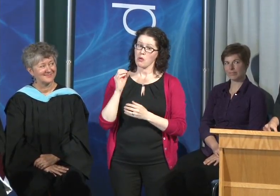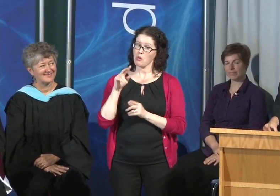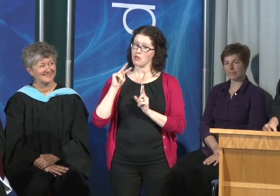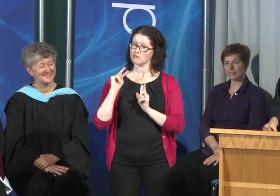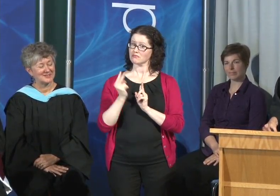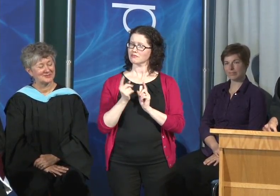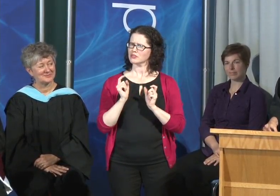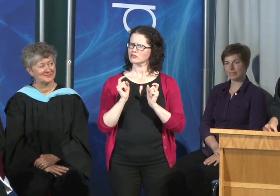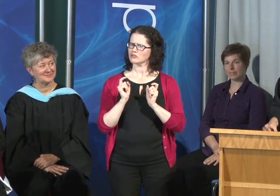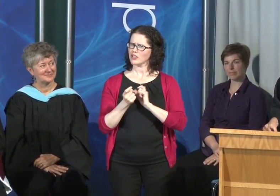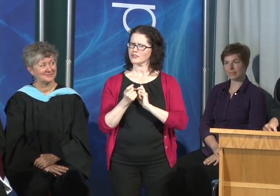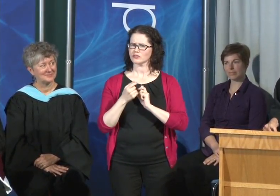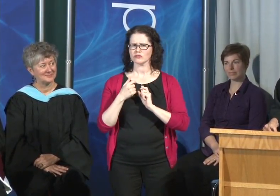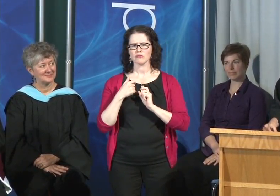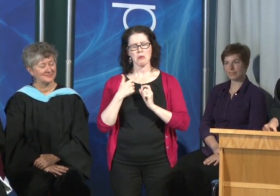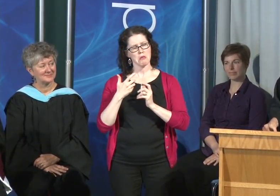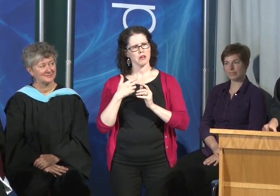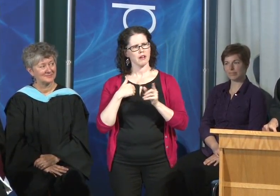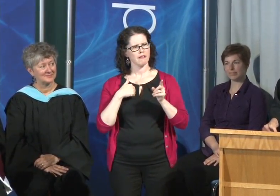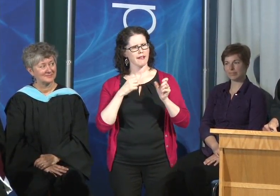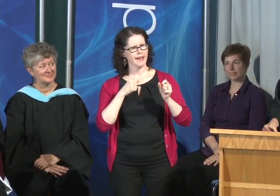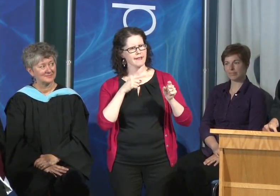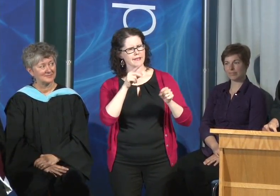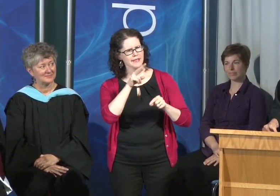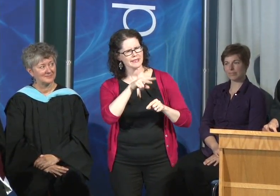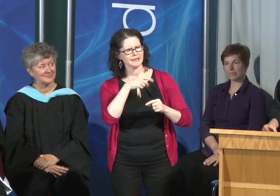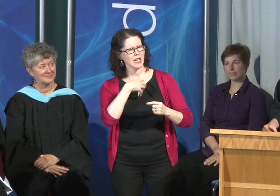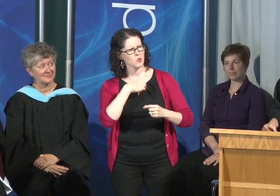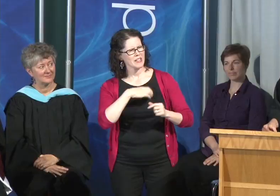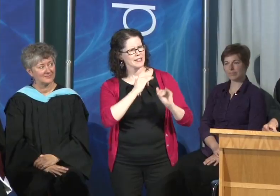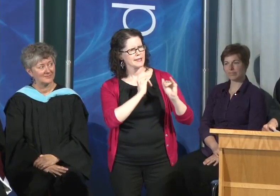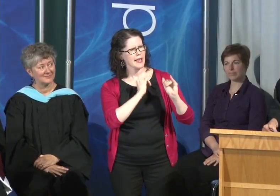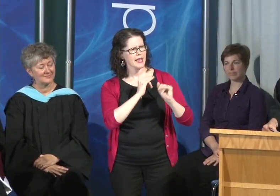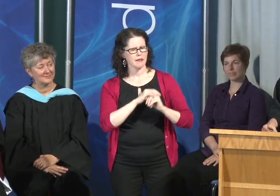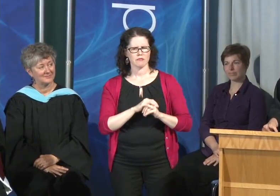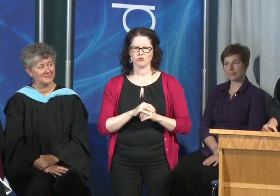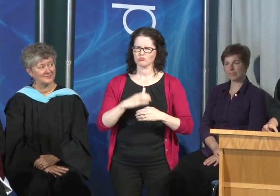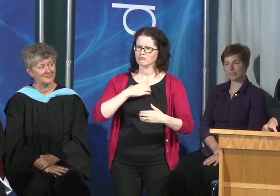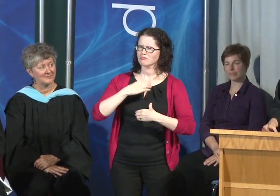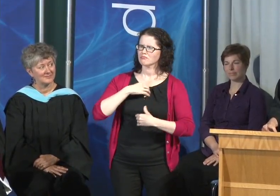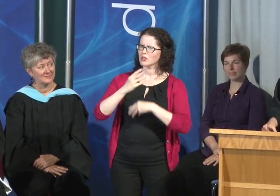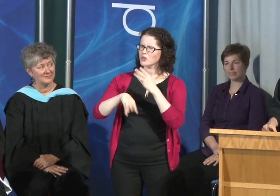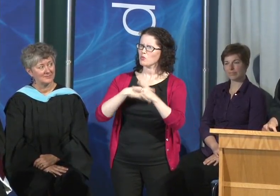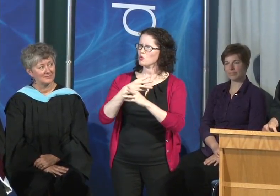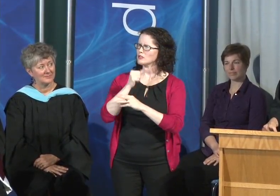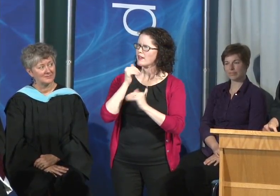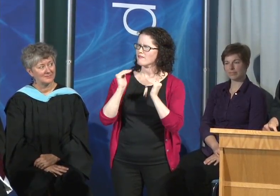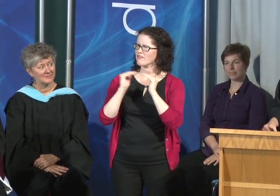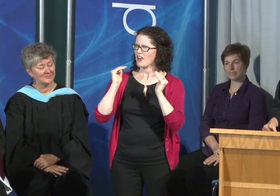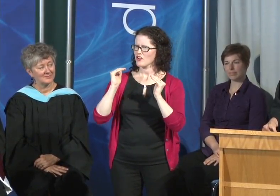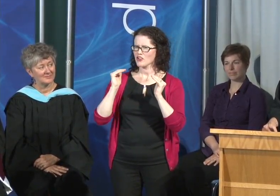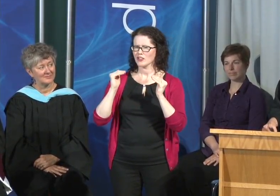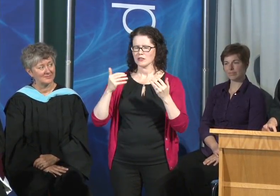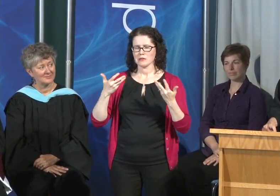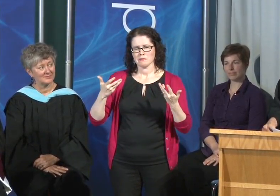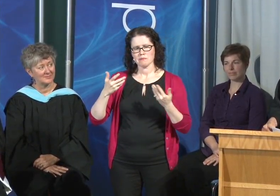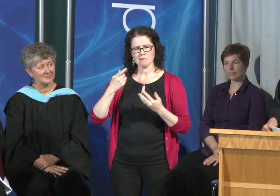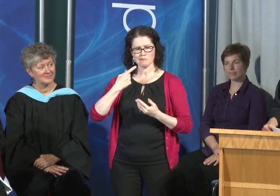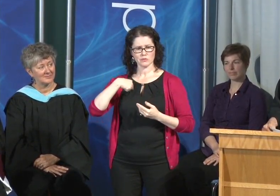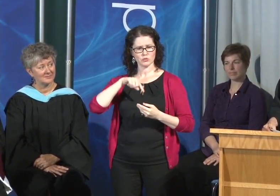them. Or we could complain that the world is just not fair and expect others to make it better for